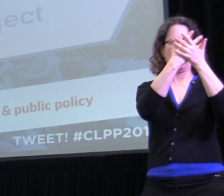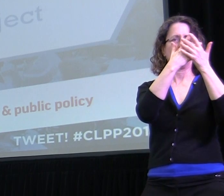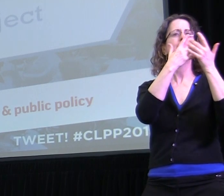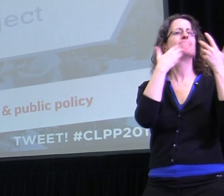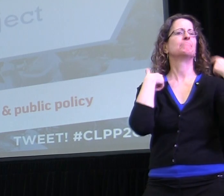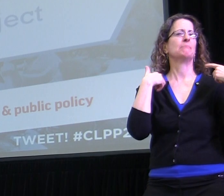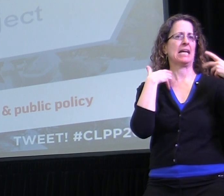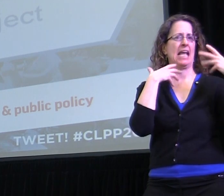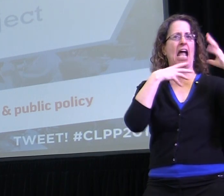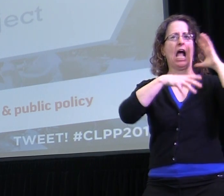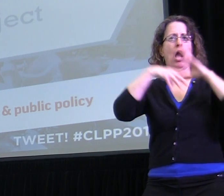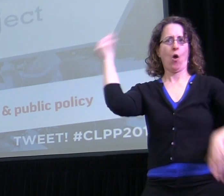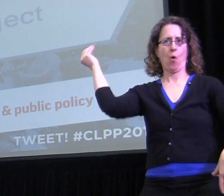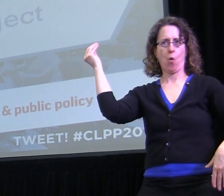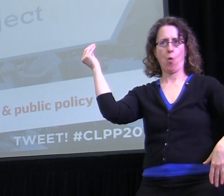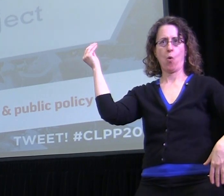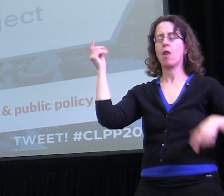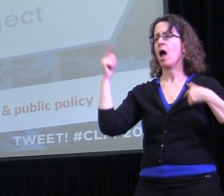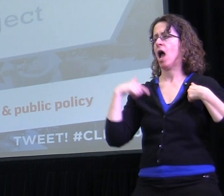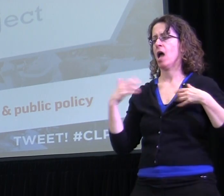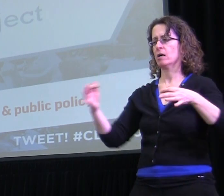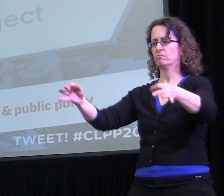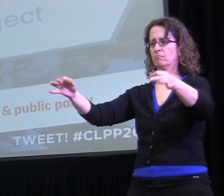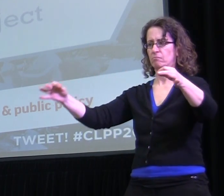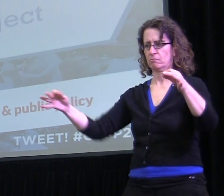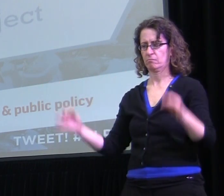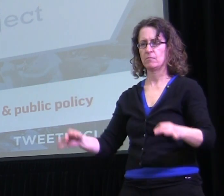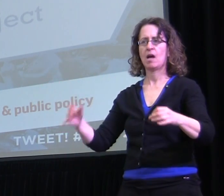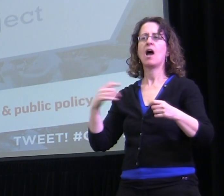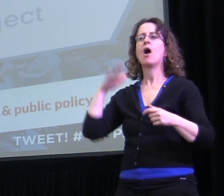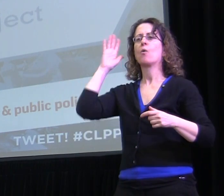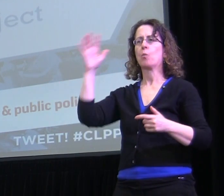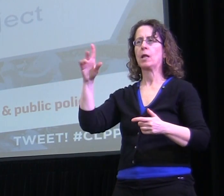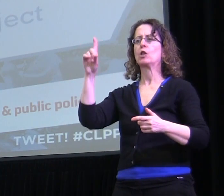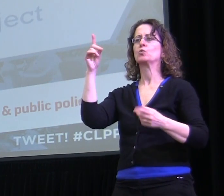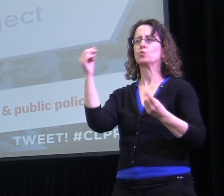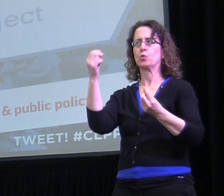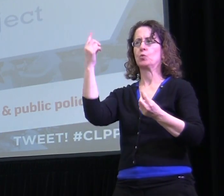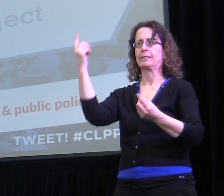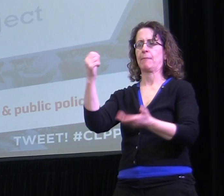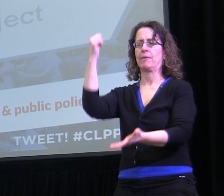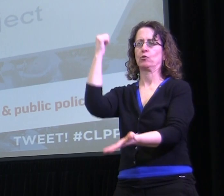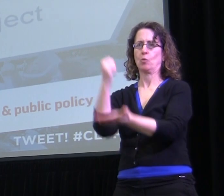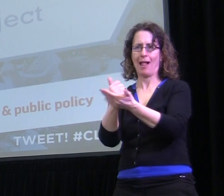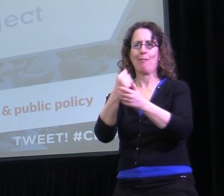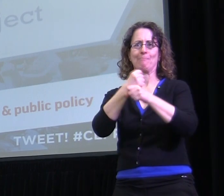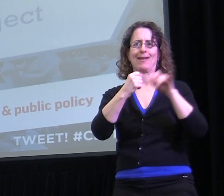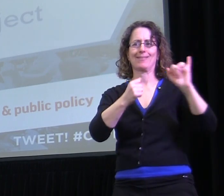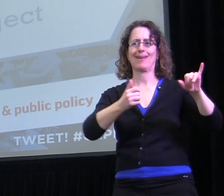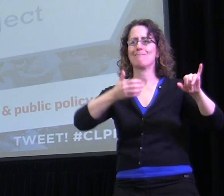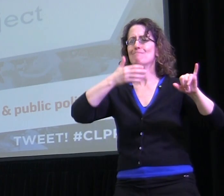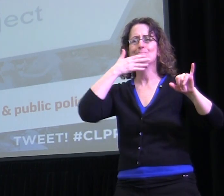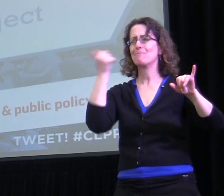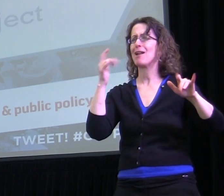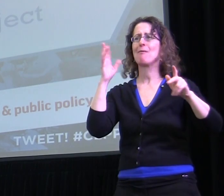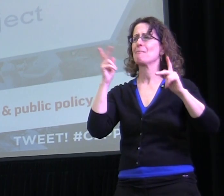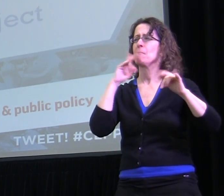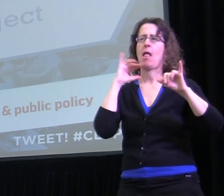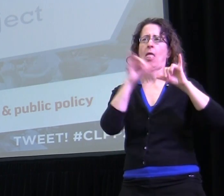prisons are too invisible, too pervasive, and the system just works too well to keep people locked up.